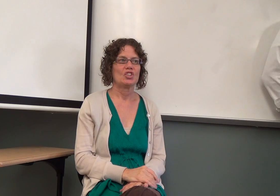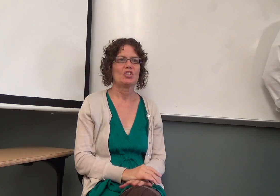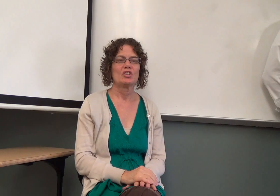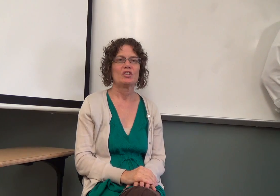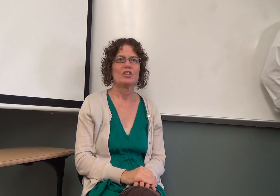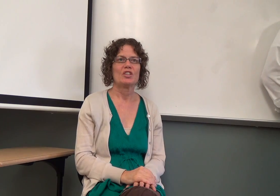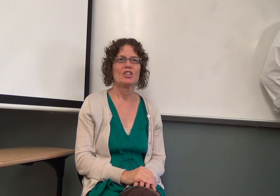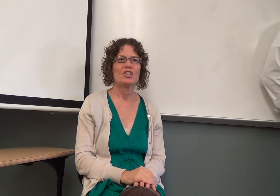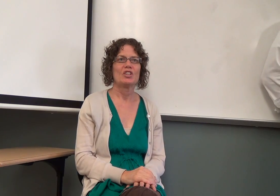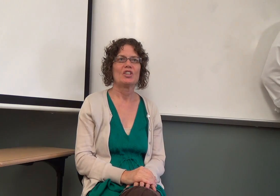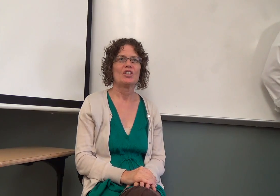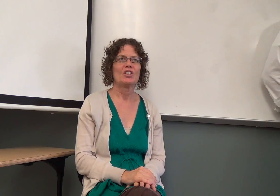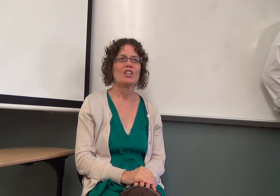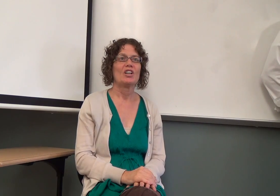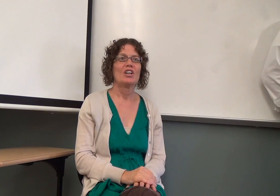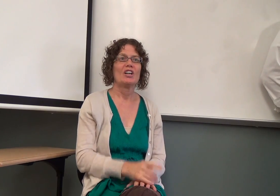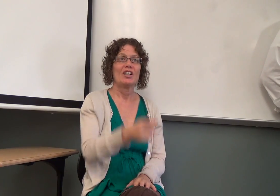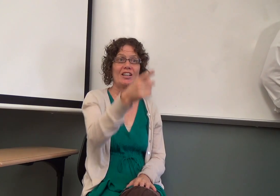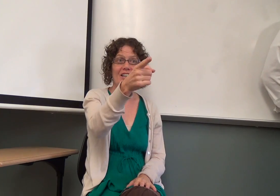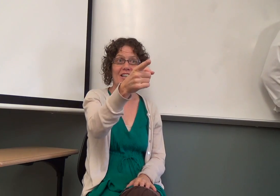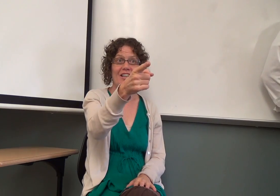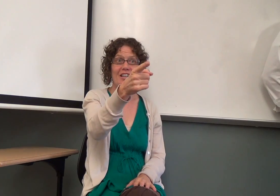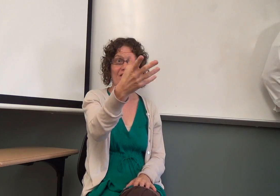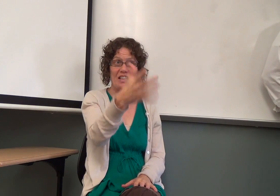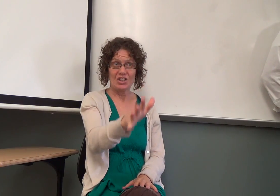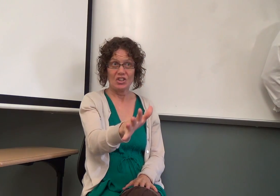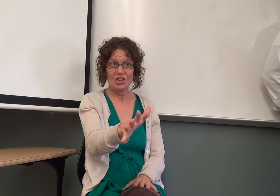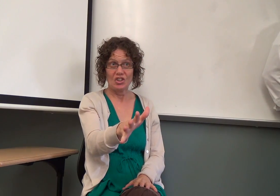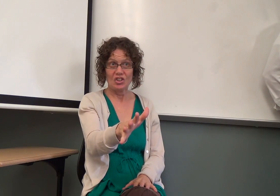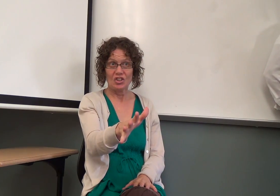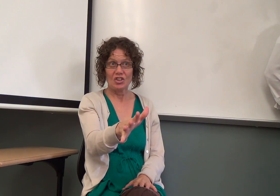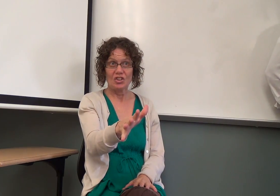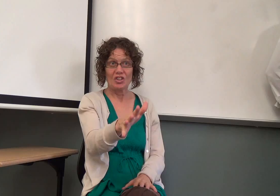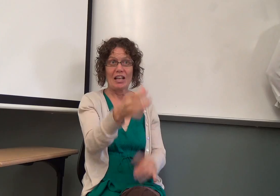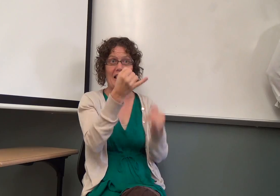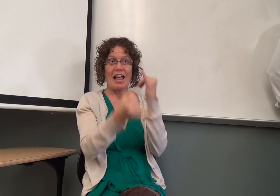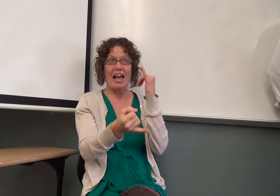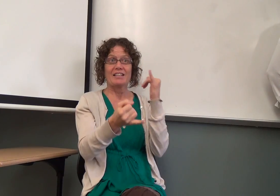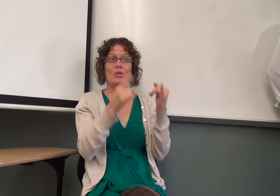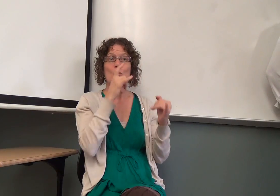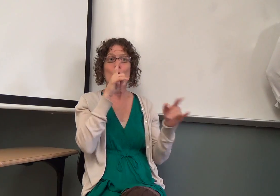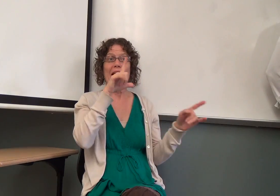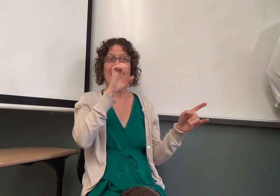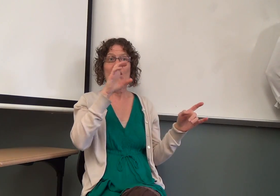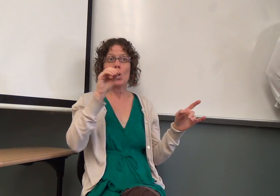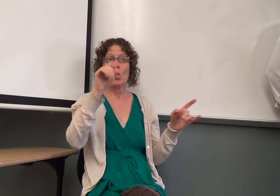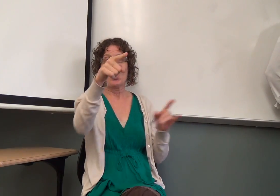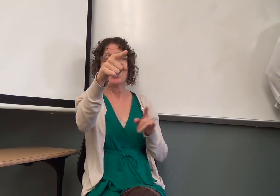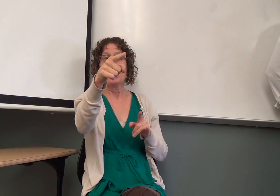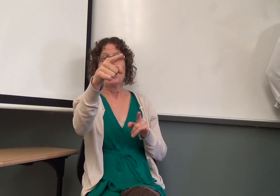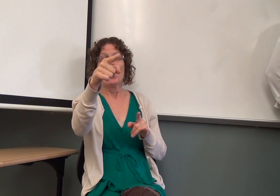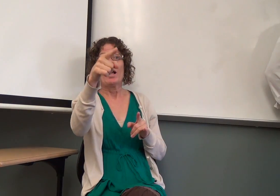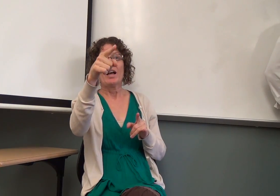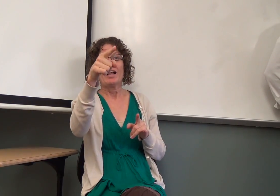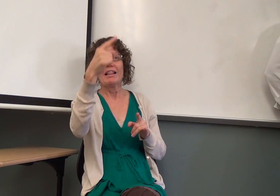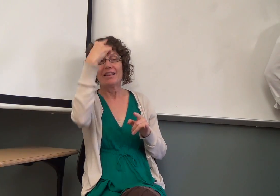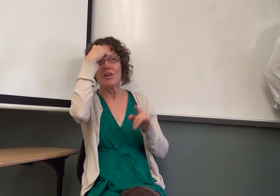What's the first word that comes to mind? Are you already done? Are we done? No. Leo's last man. What's the word that came to mind when she said that, Leo?